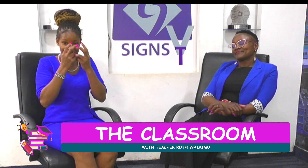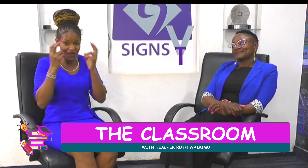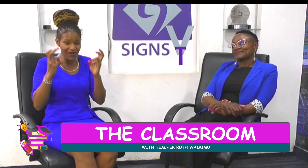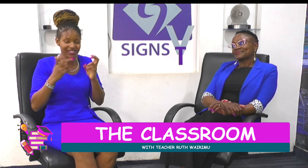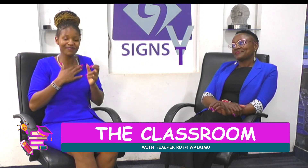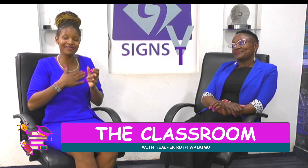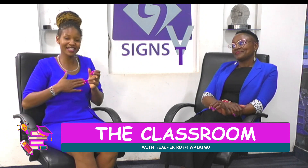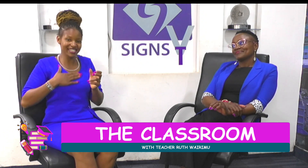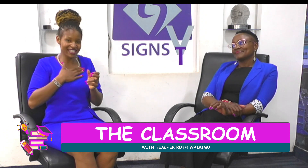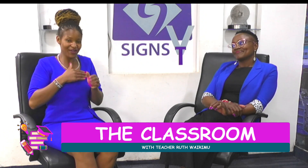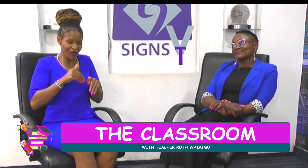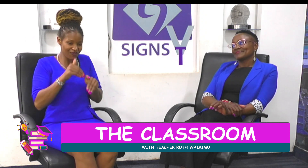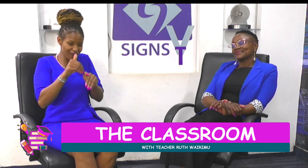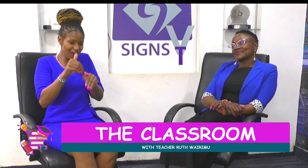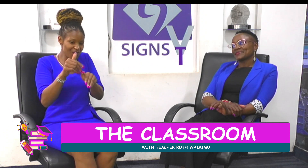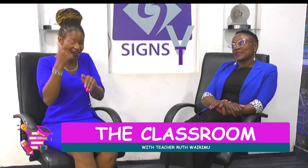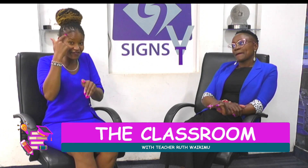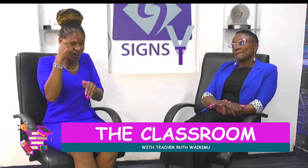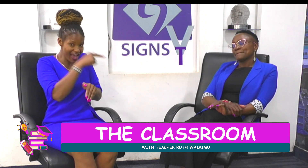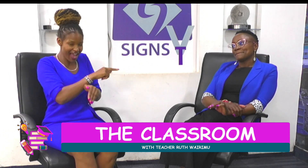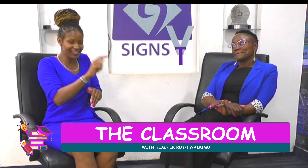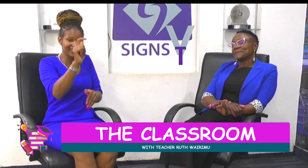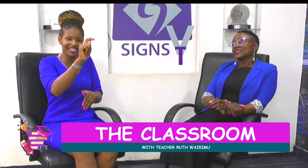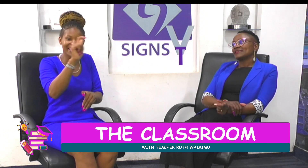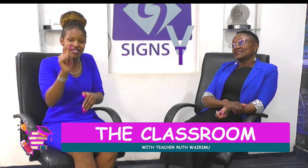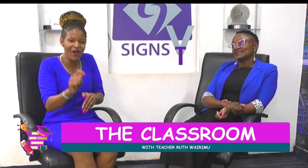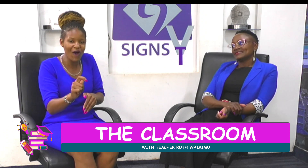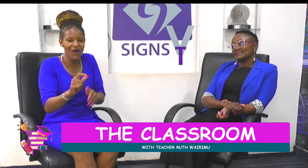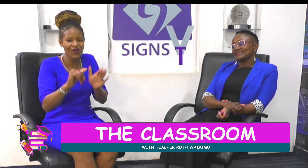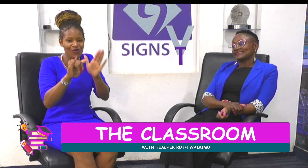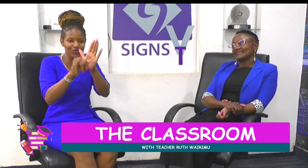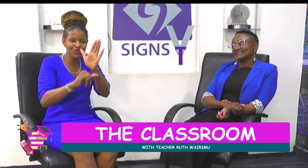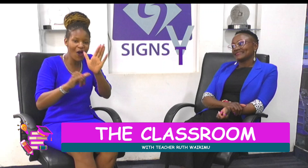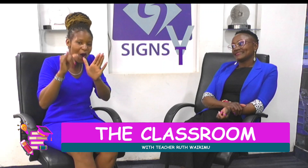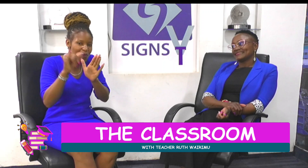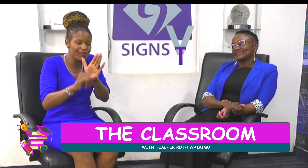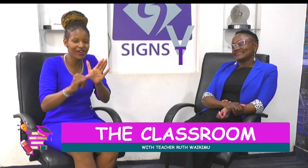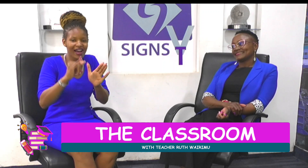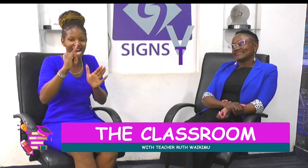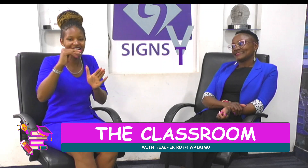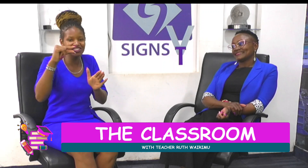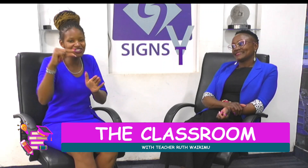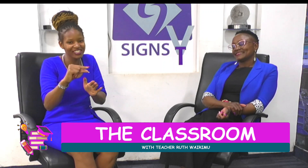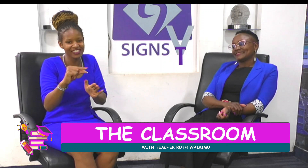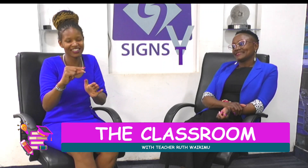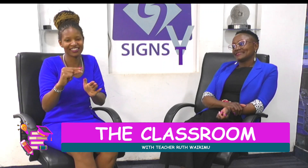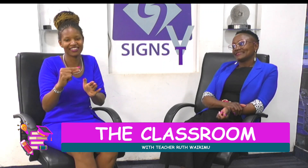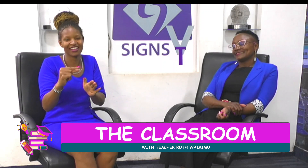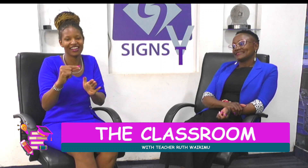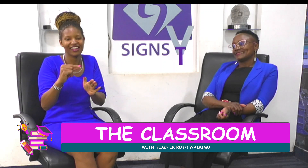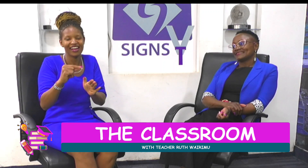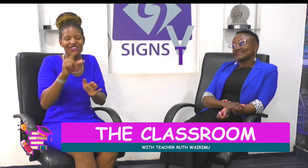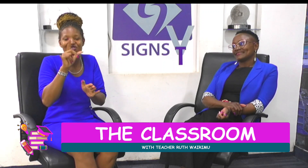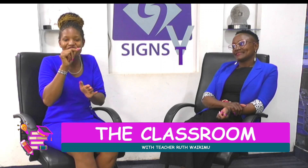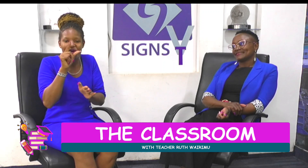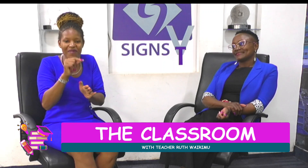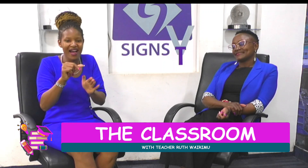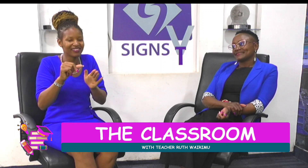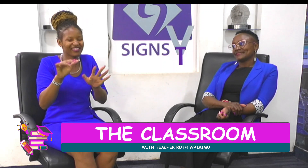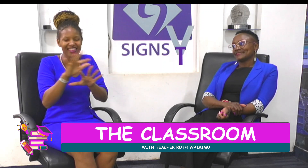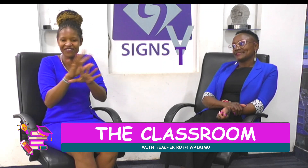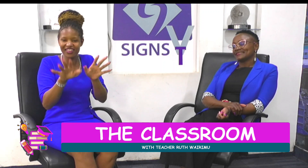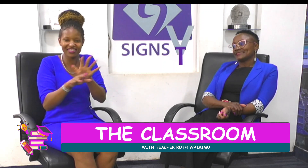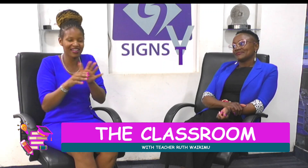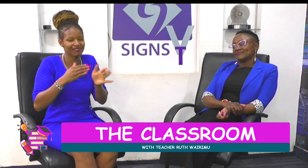Very nice. So viewers, please continue, you know, follow her on her TikTok, her